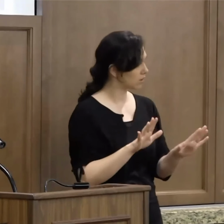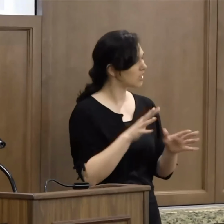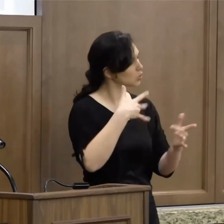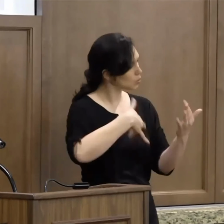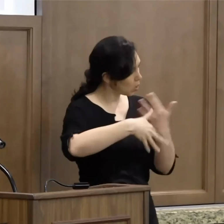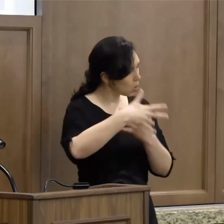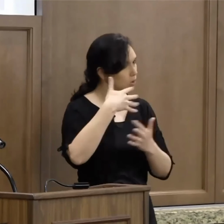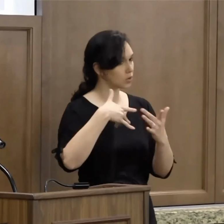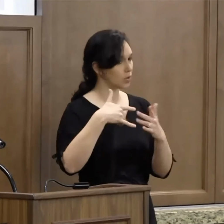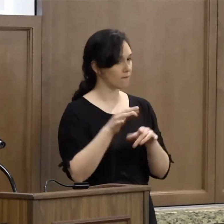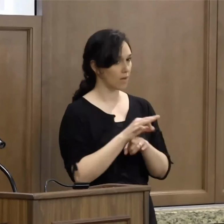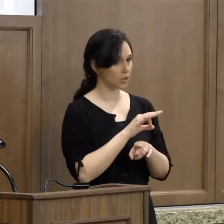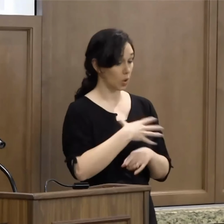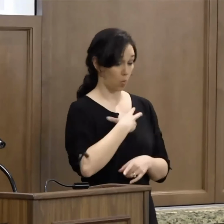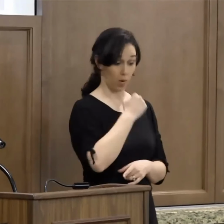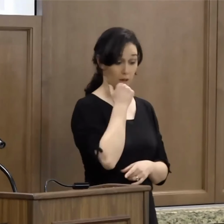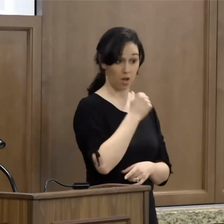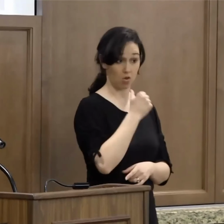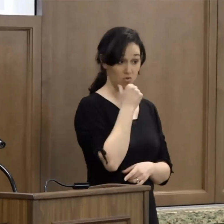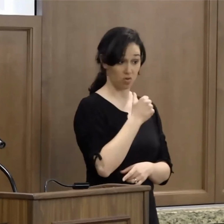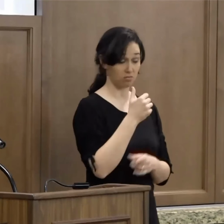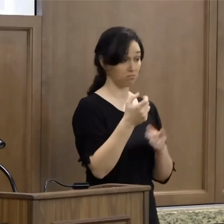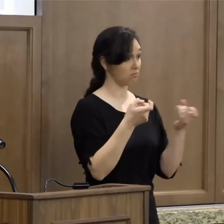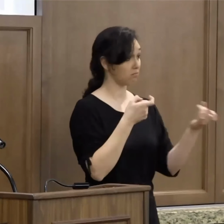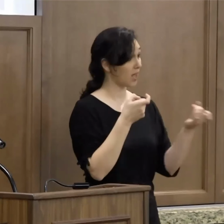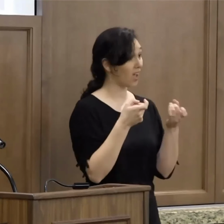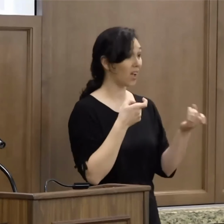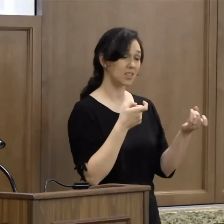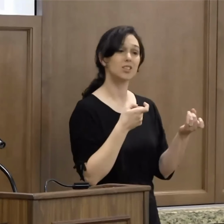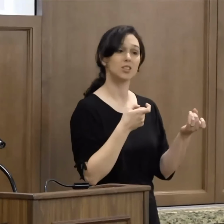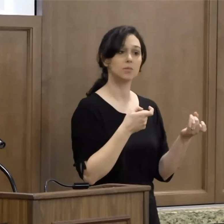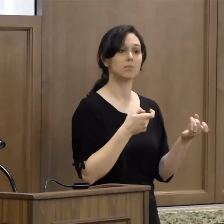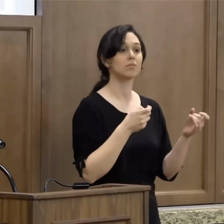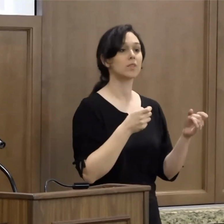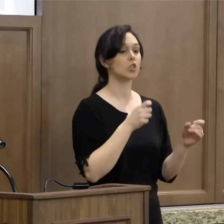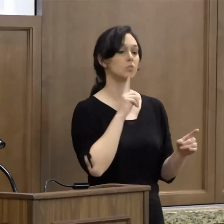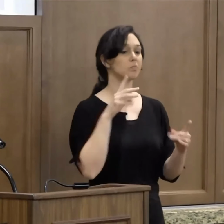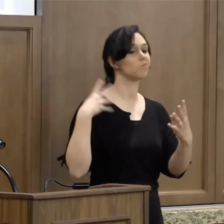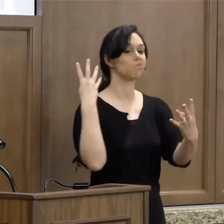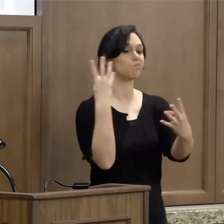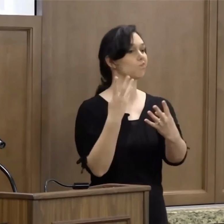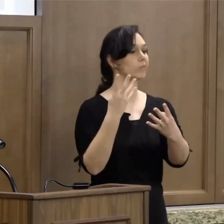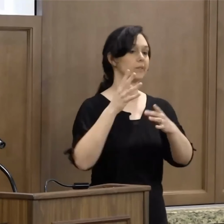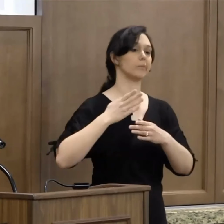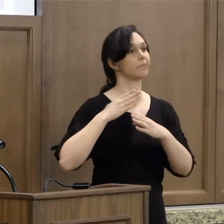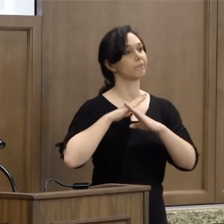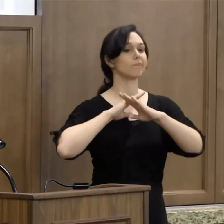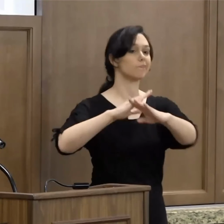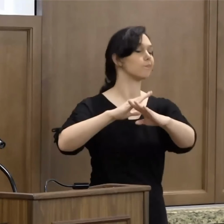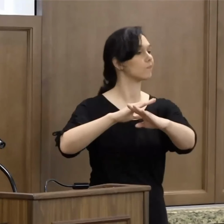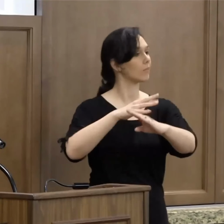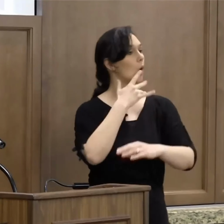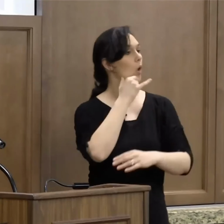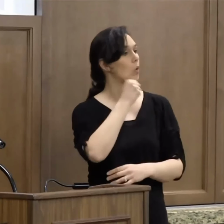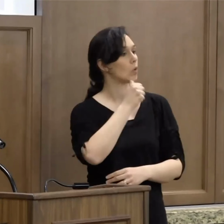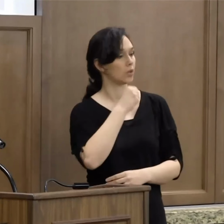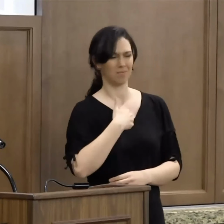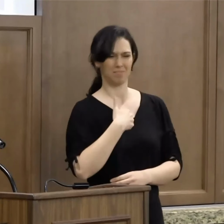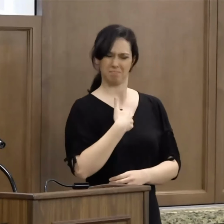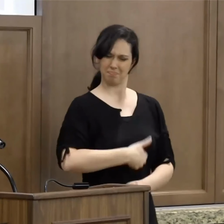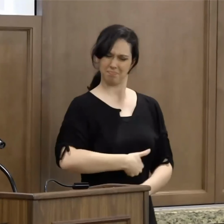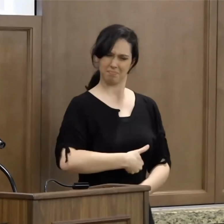social function, the white girls manage in some way to bar out the colored girls. I am inclined to think